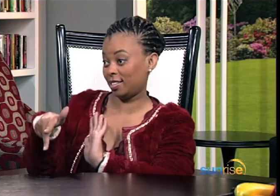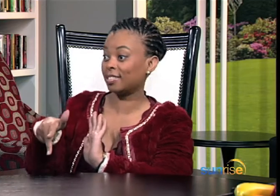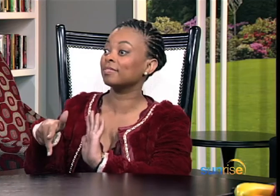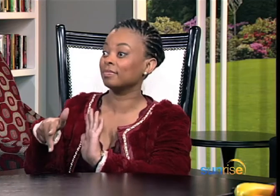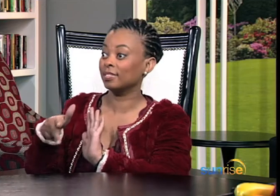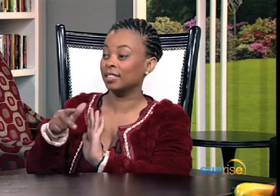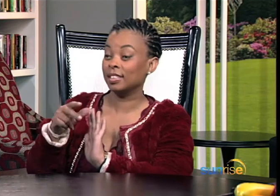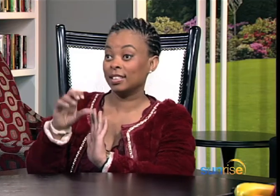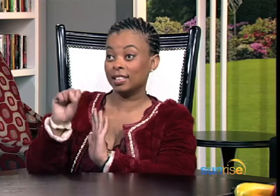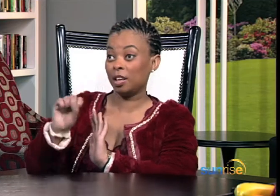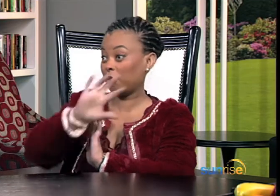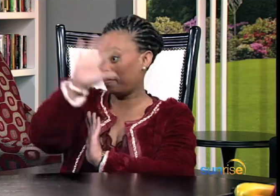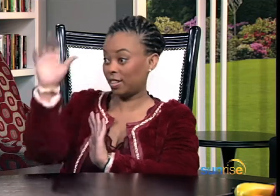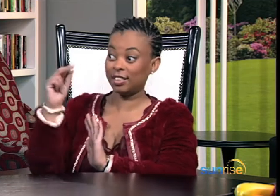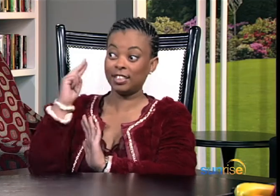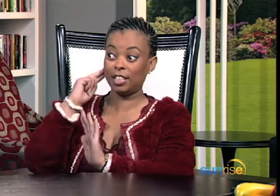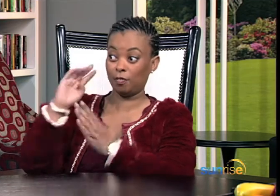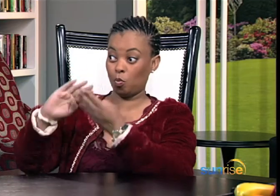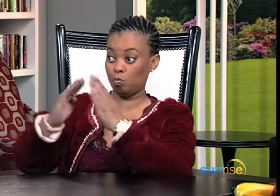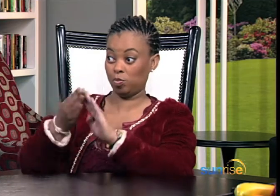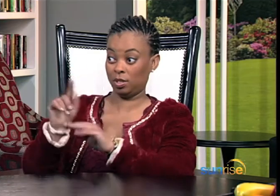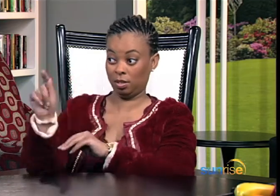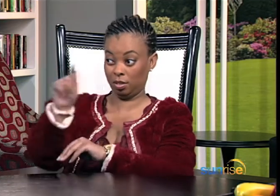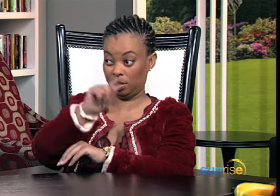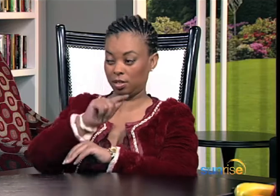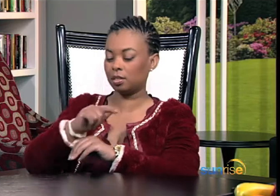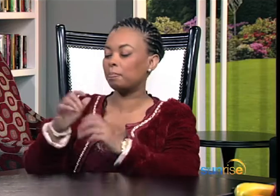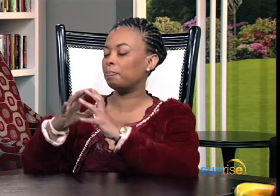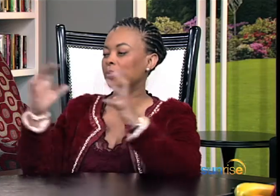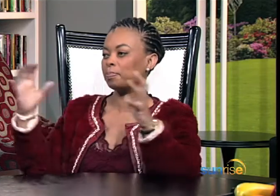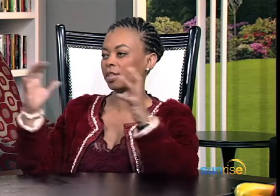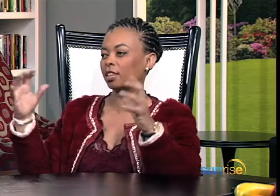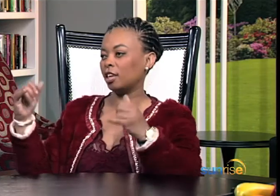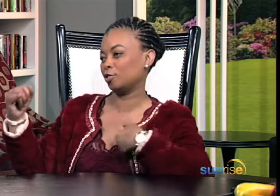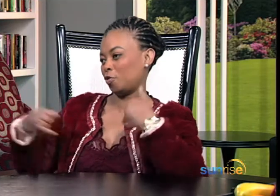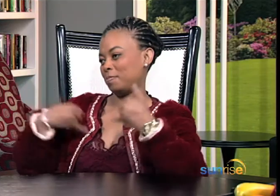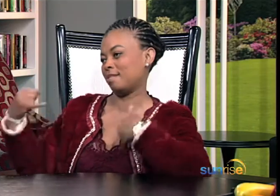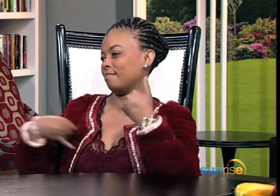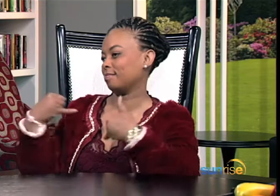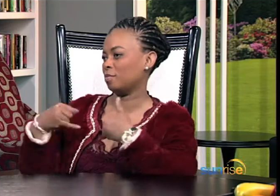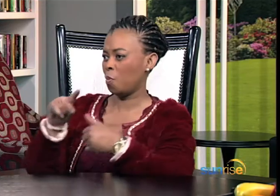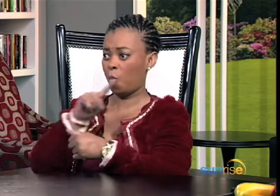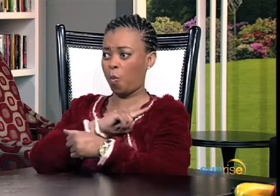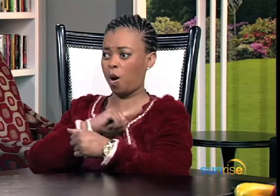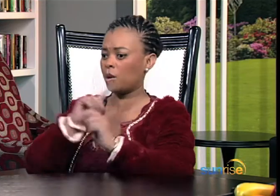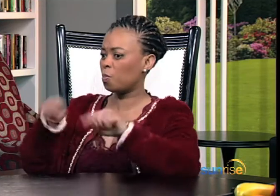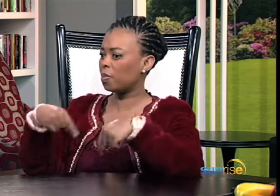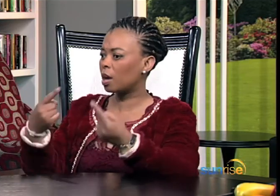South African Sign Language, it's going to be the 12th official language, and for the deaf